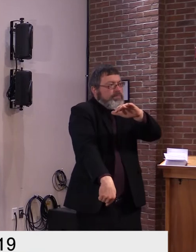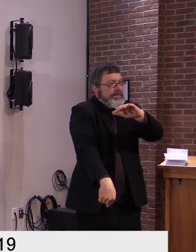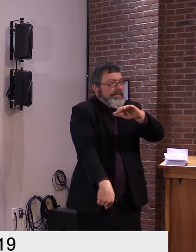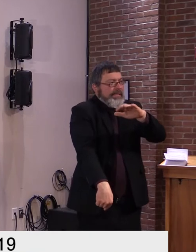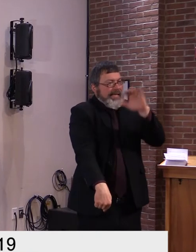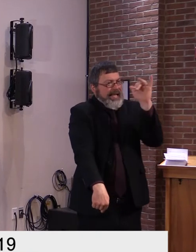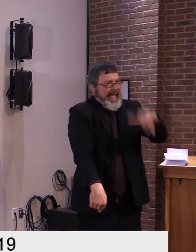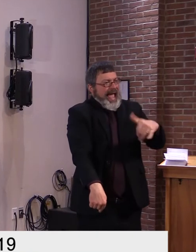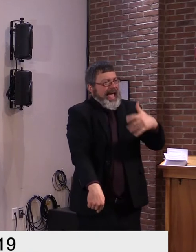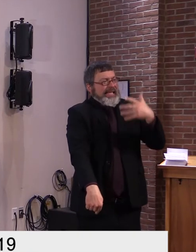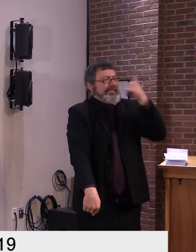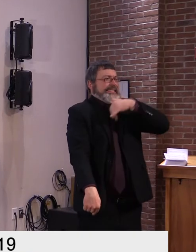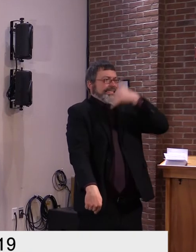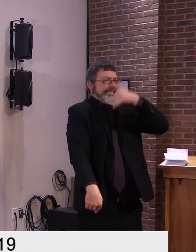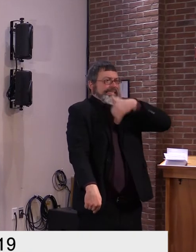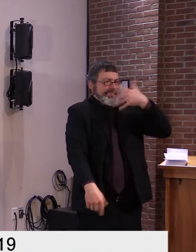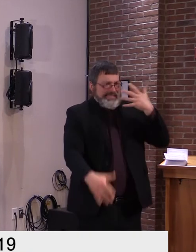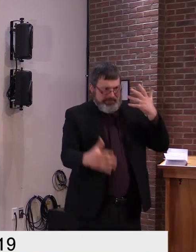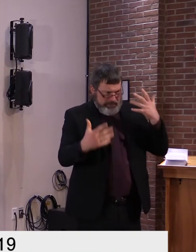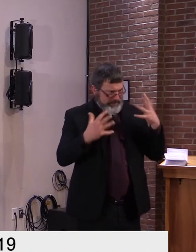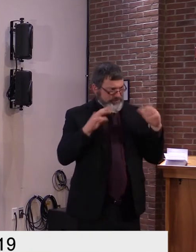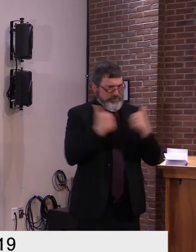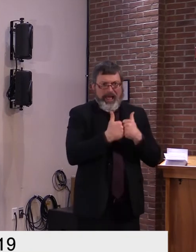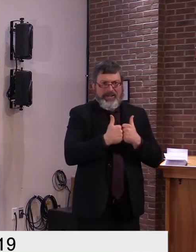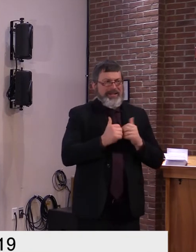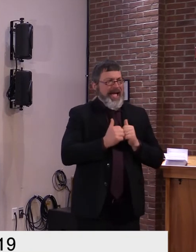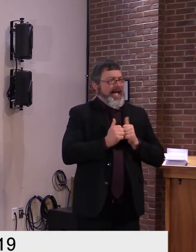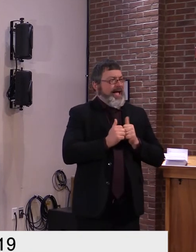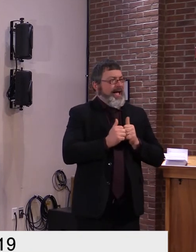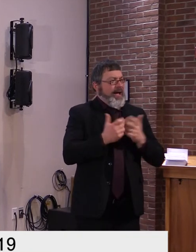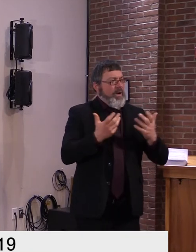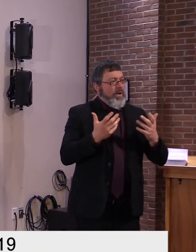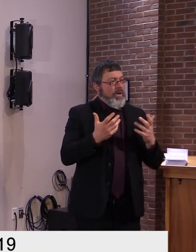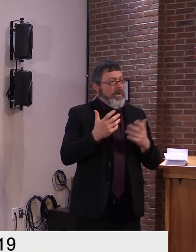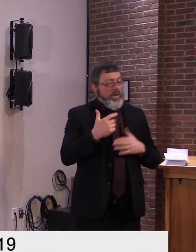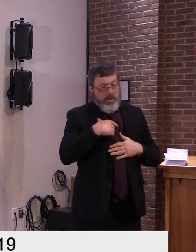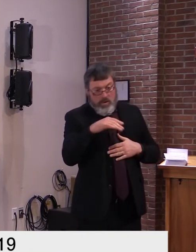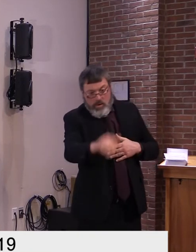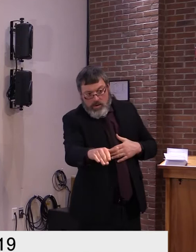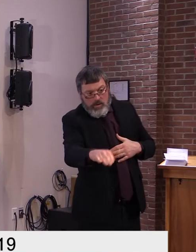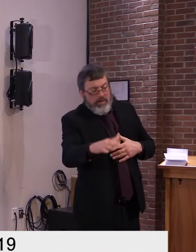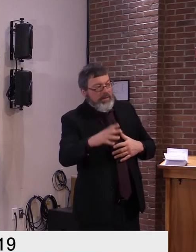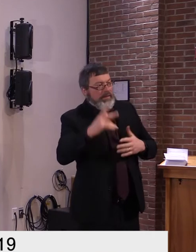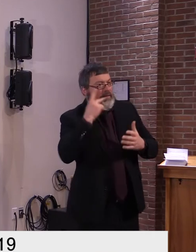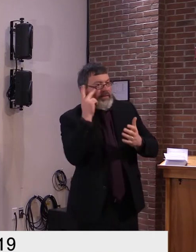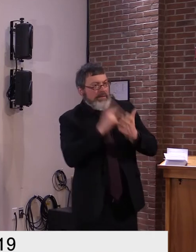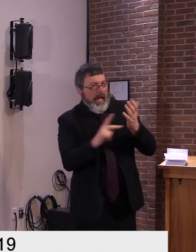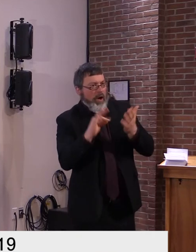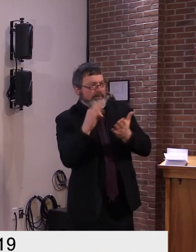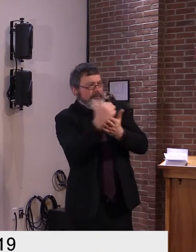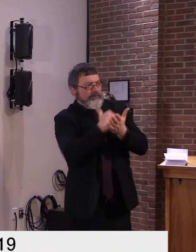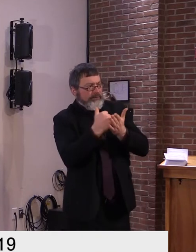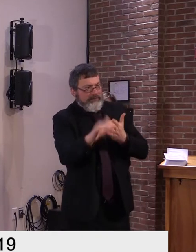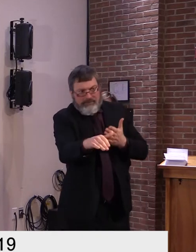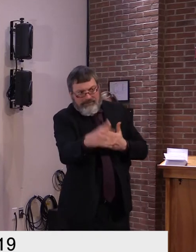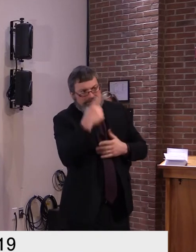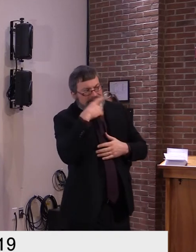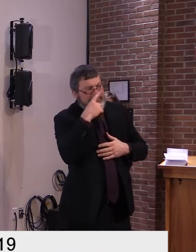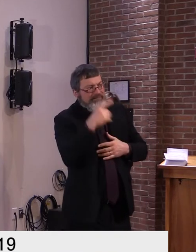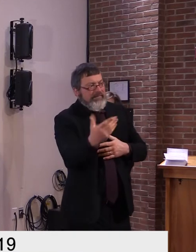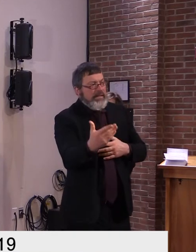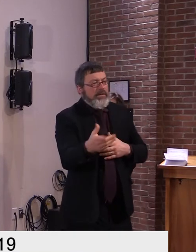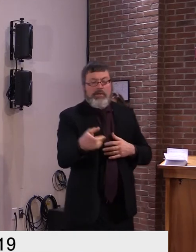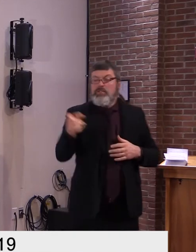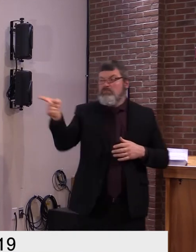right from the start. Secretary Young? Thank you, Governor. You're absolutely right. I think that's the